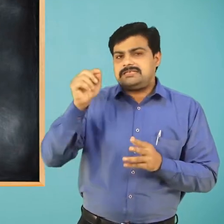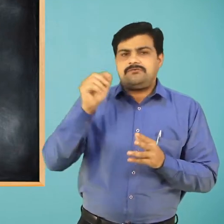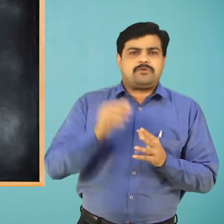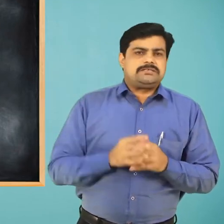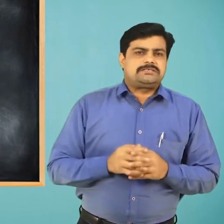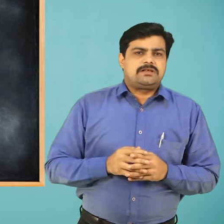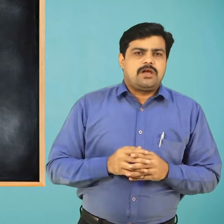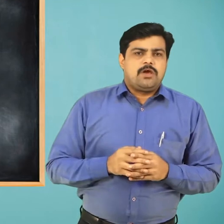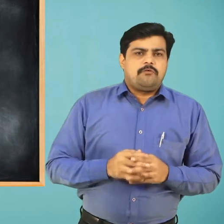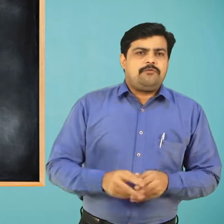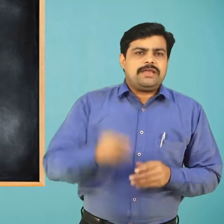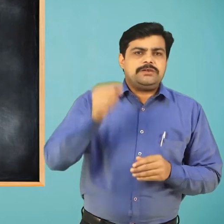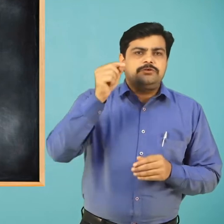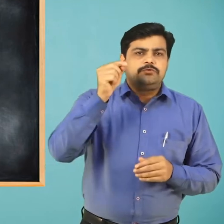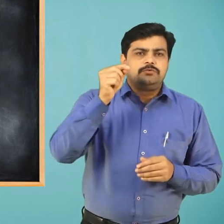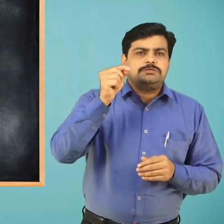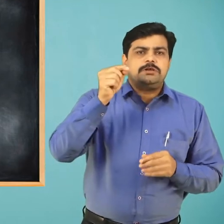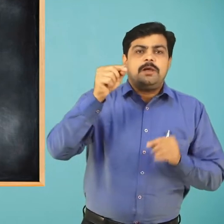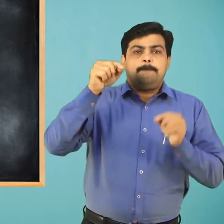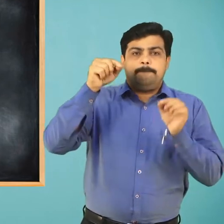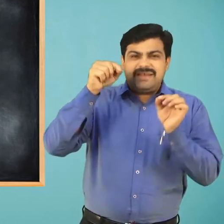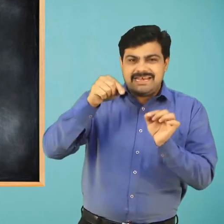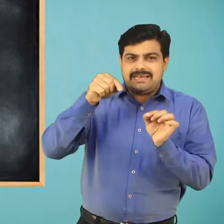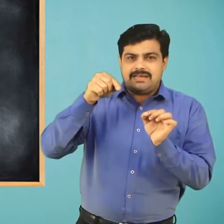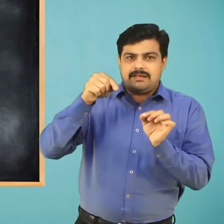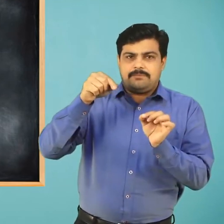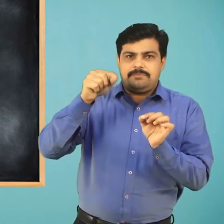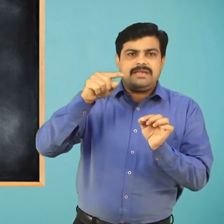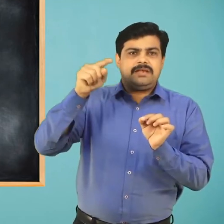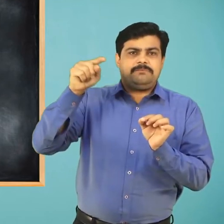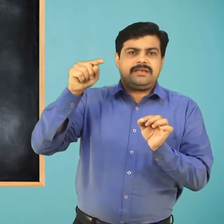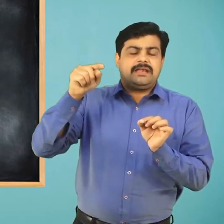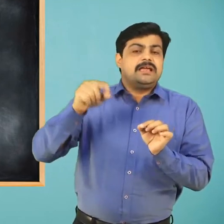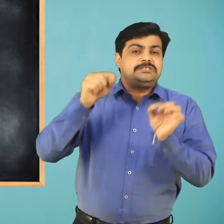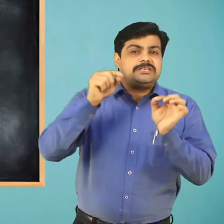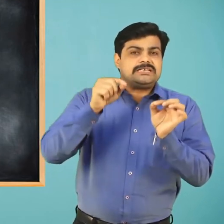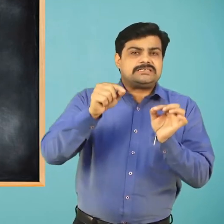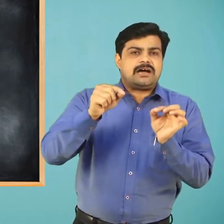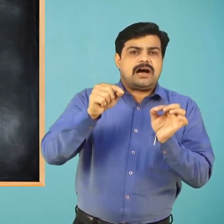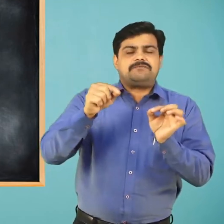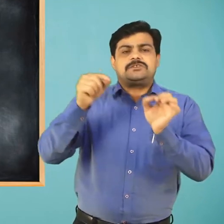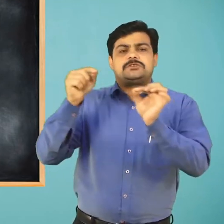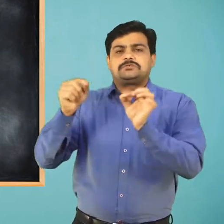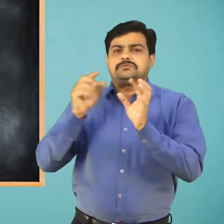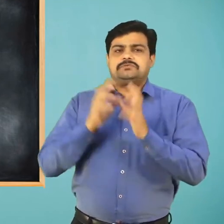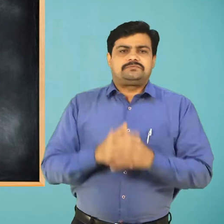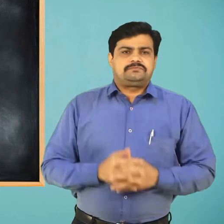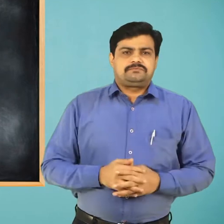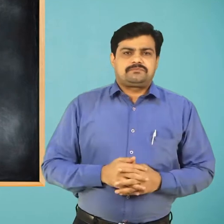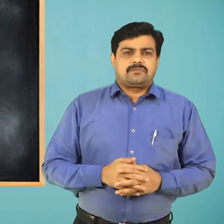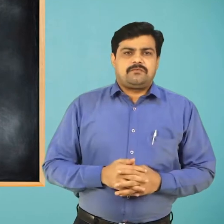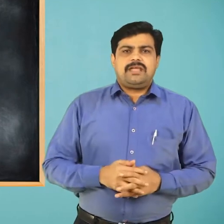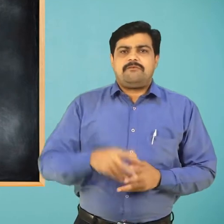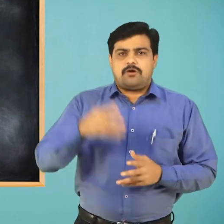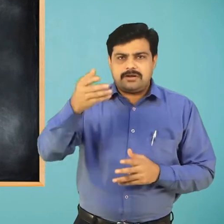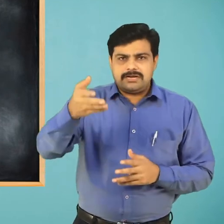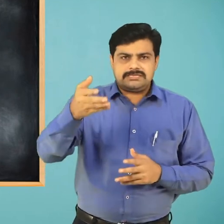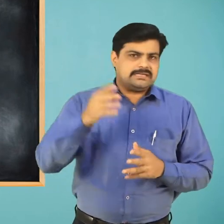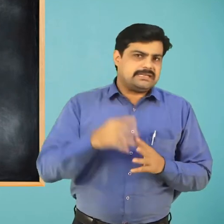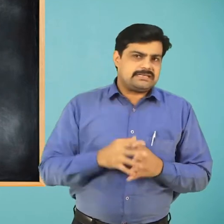active voice, we use be, B-E-B, just after to. We have already seen